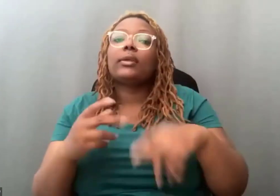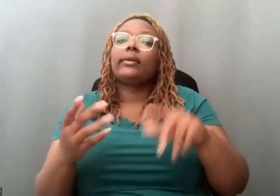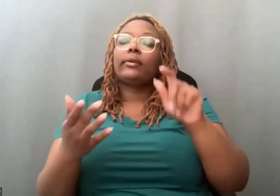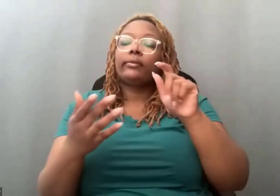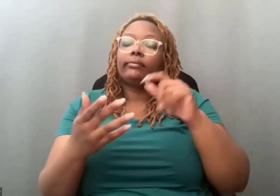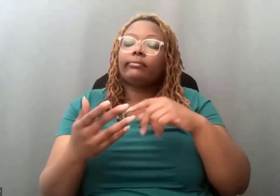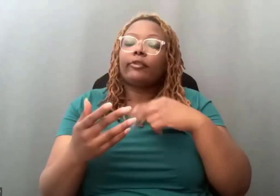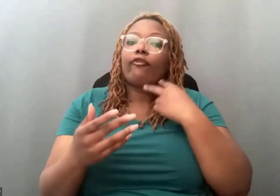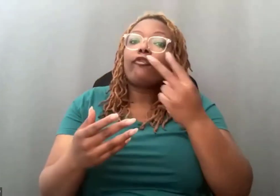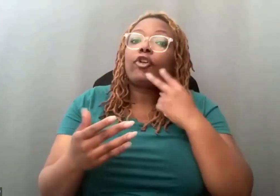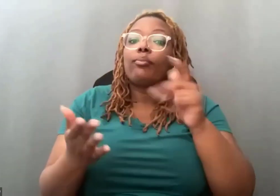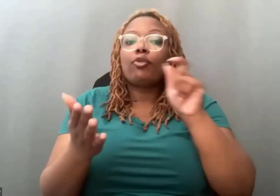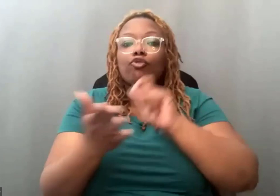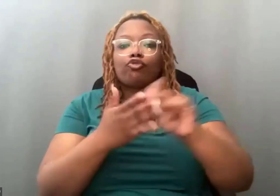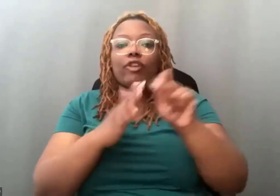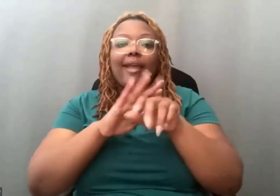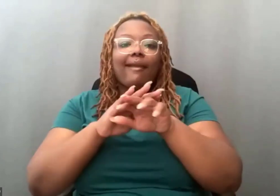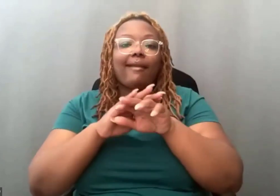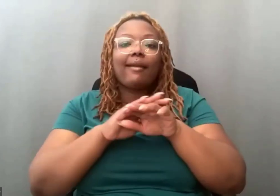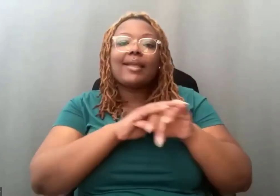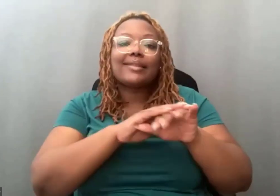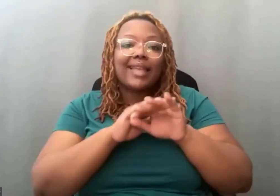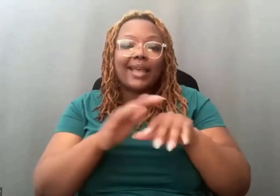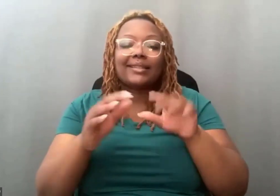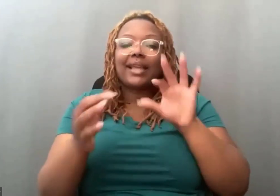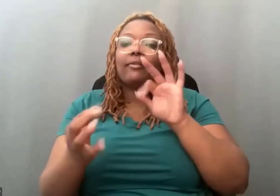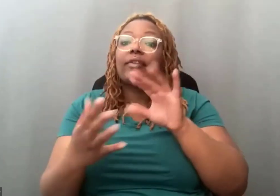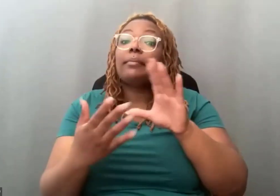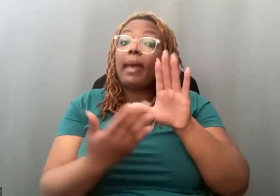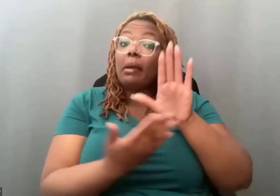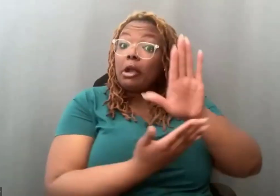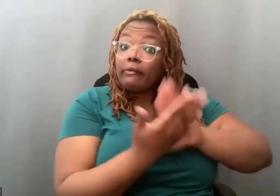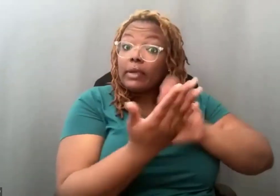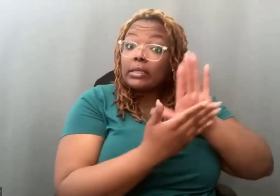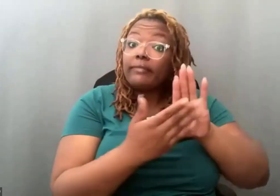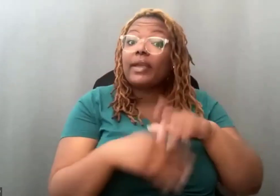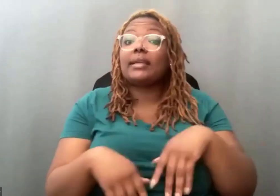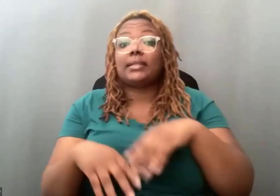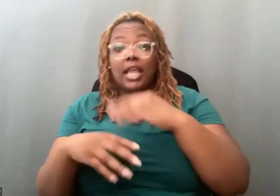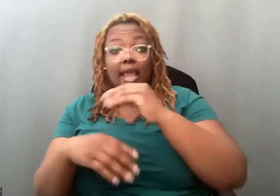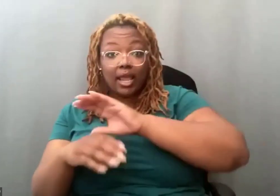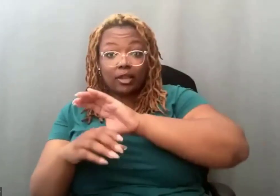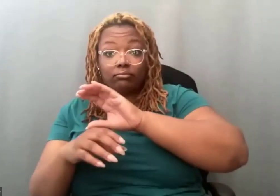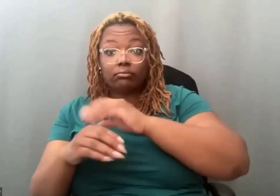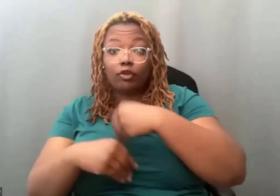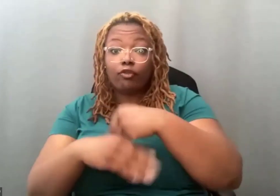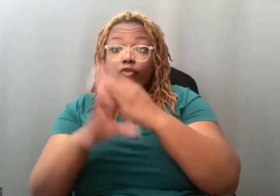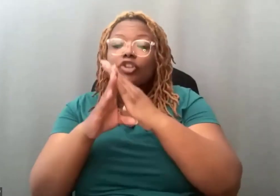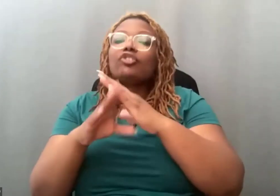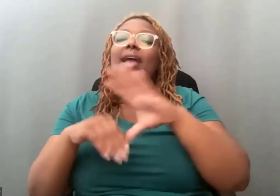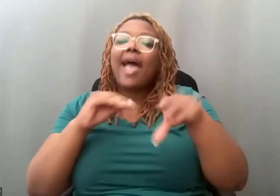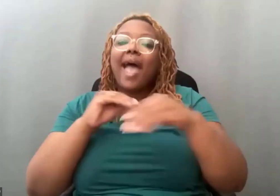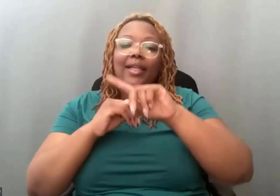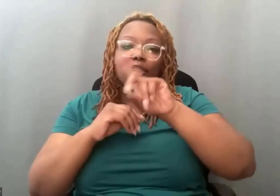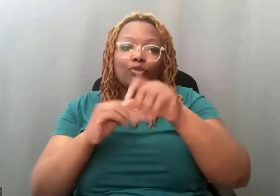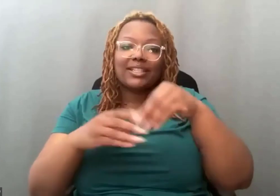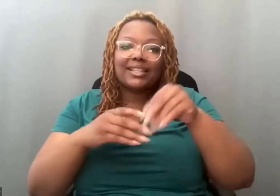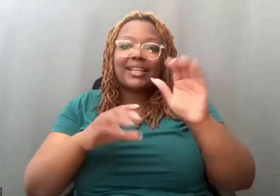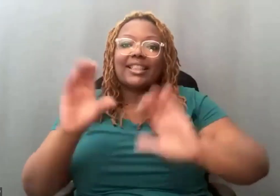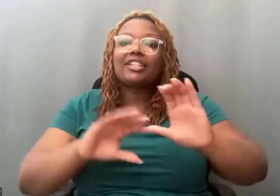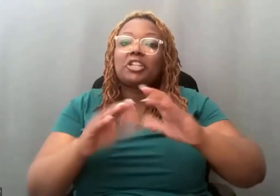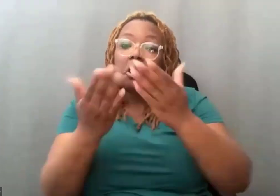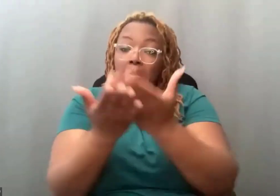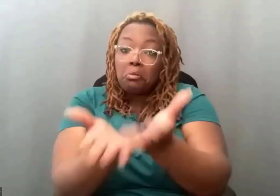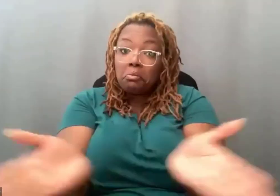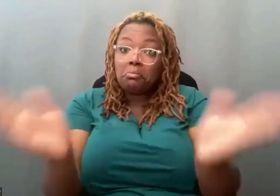and tactile feedback, both in person and virtually? And these questions are now also in the chat. And I, once again, open it